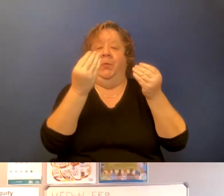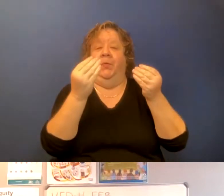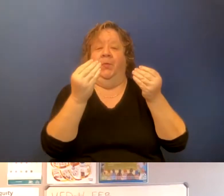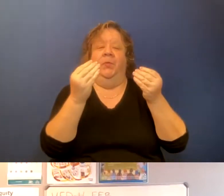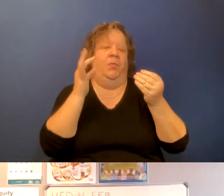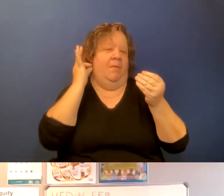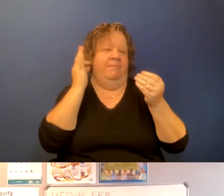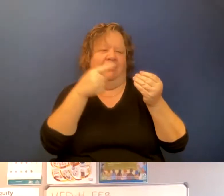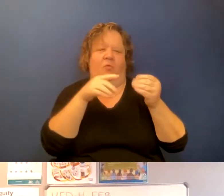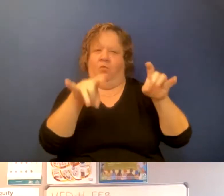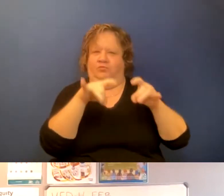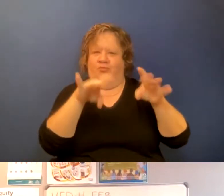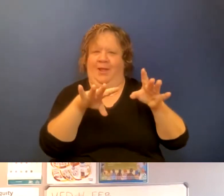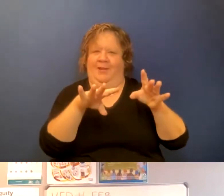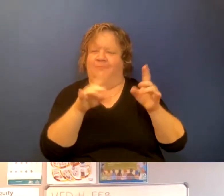Just a second.